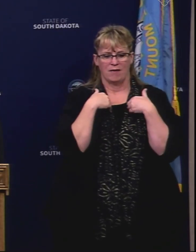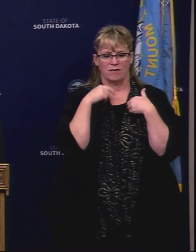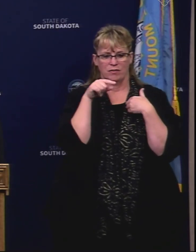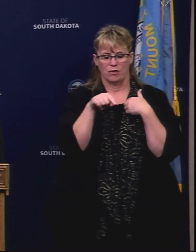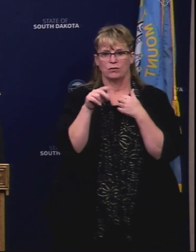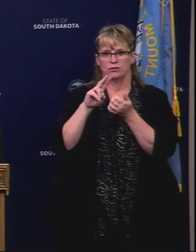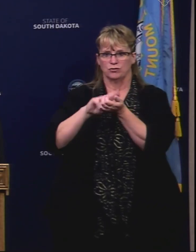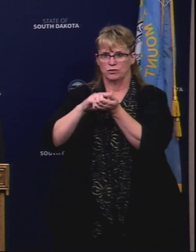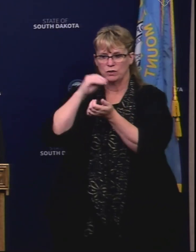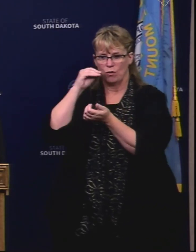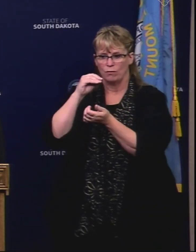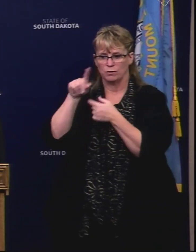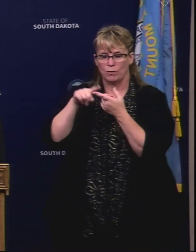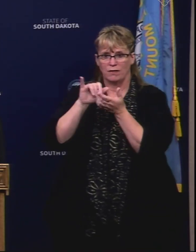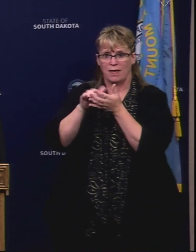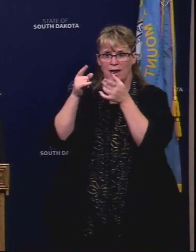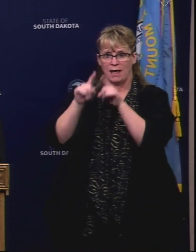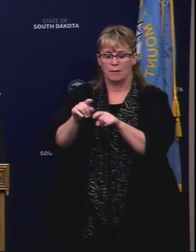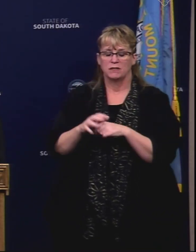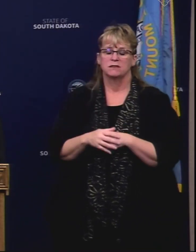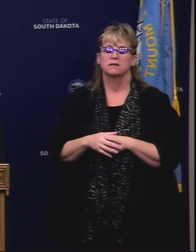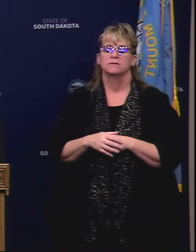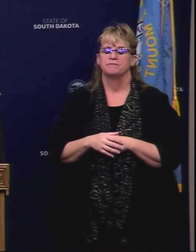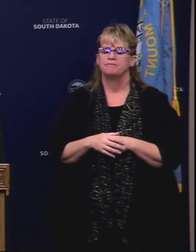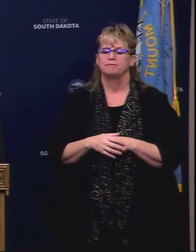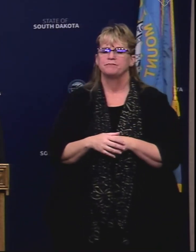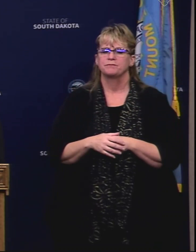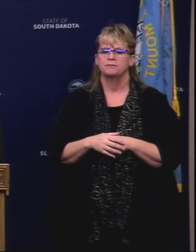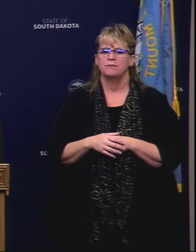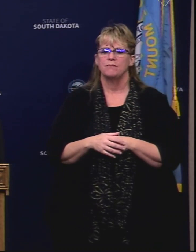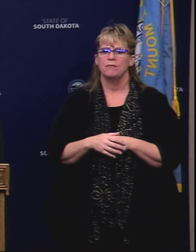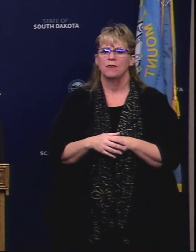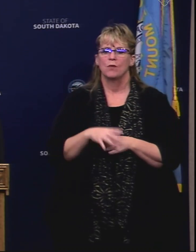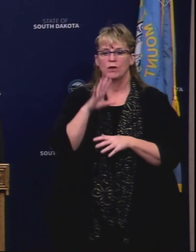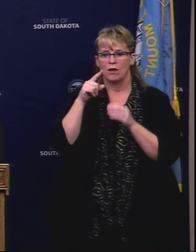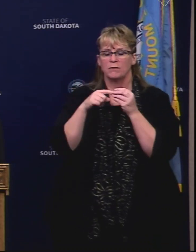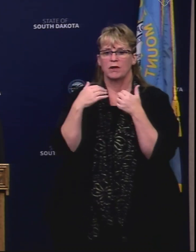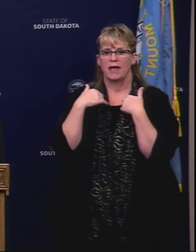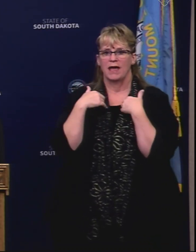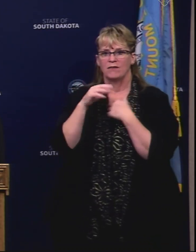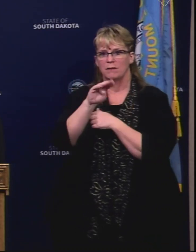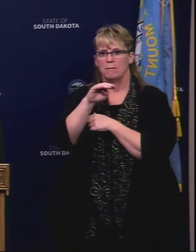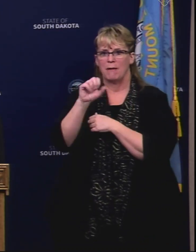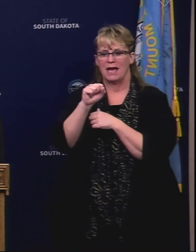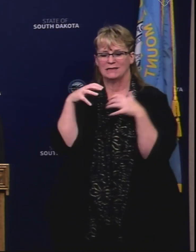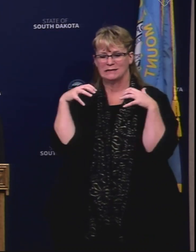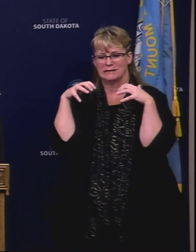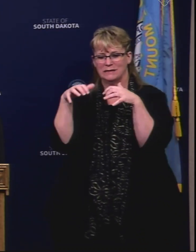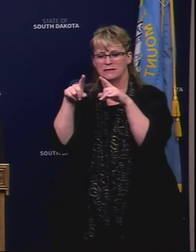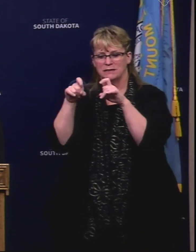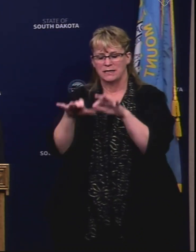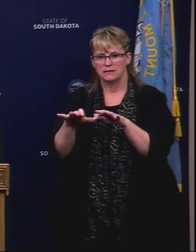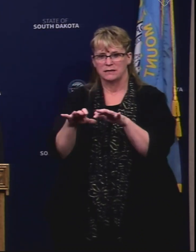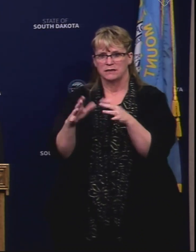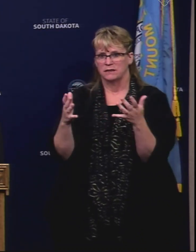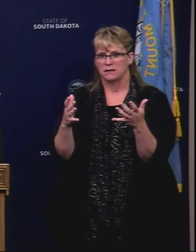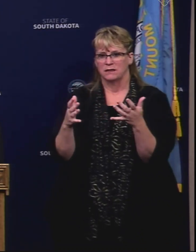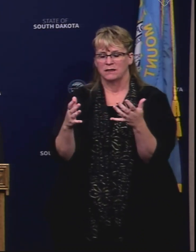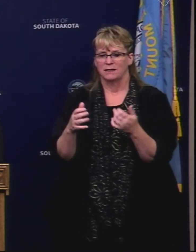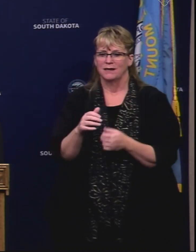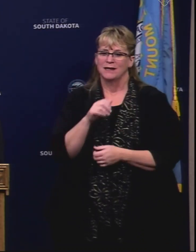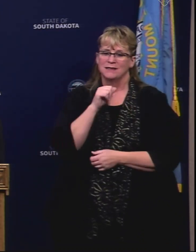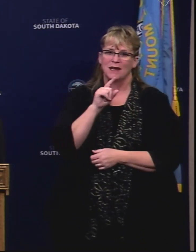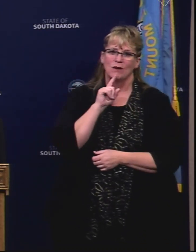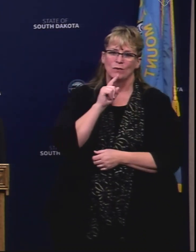of settings. We've talked before about just doing mass testing to see kind of where people are at, and that's not really